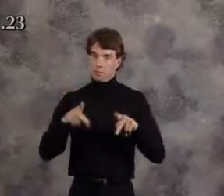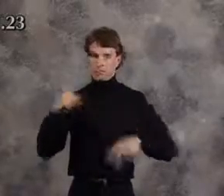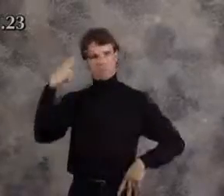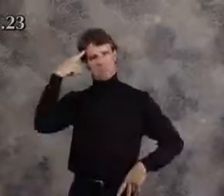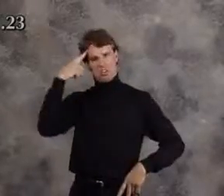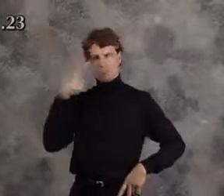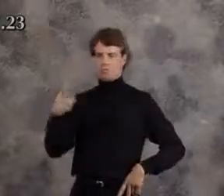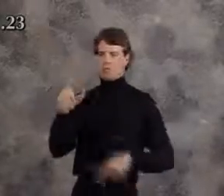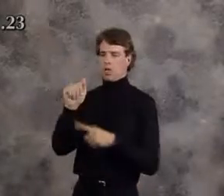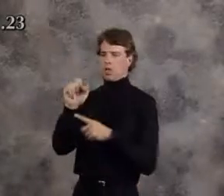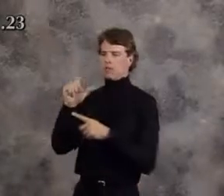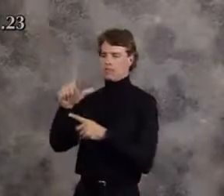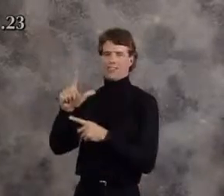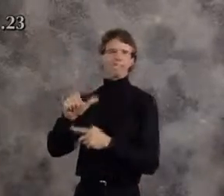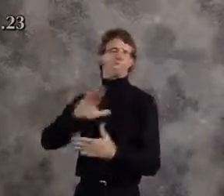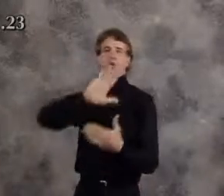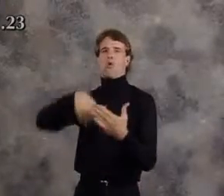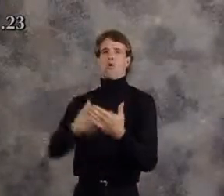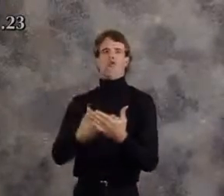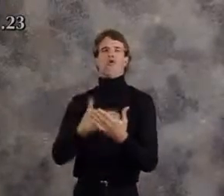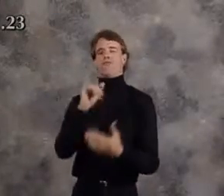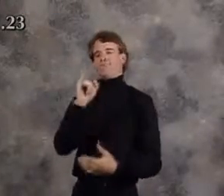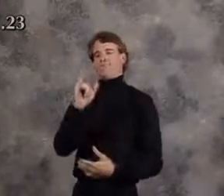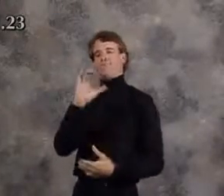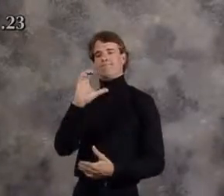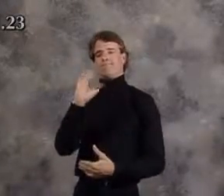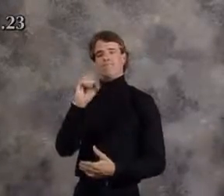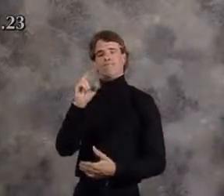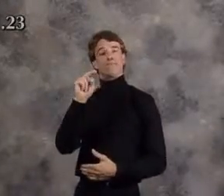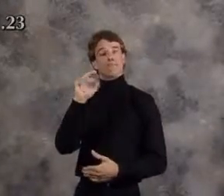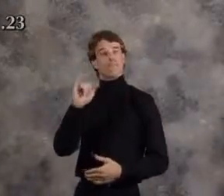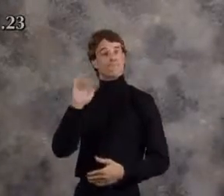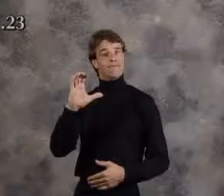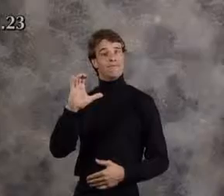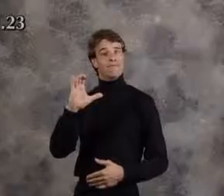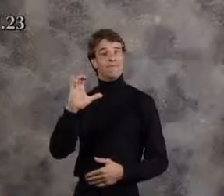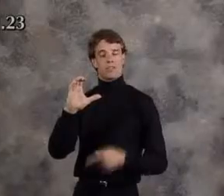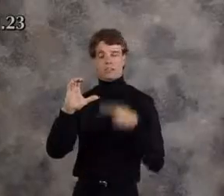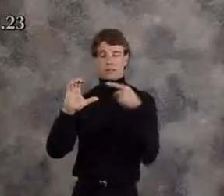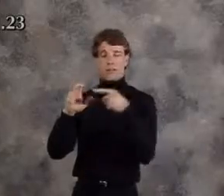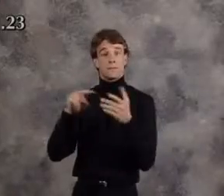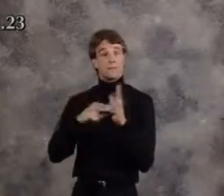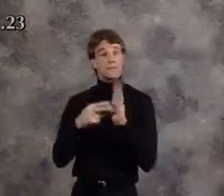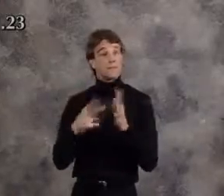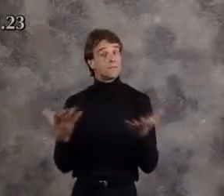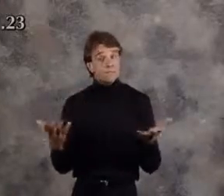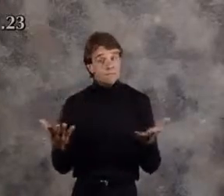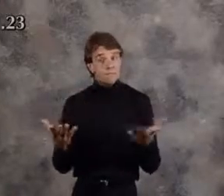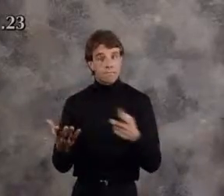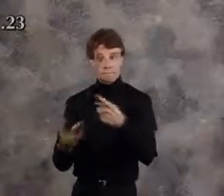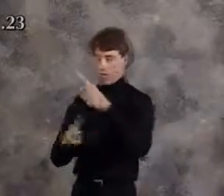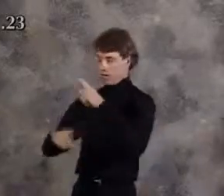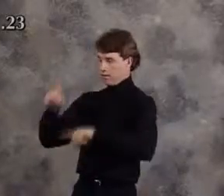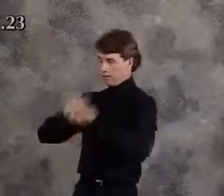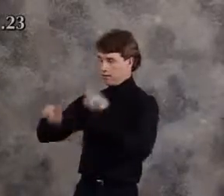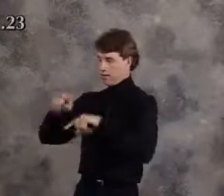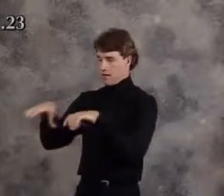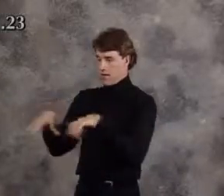Many people believe ASL to be totally iconic, meaning all the